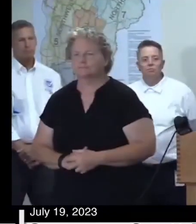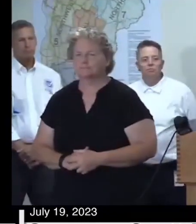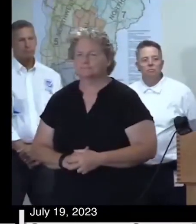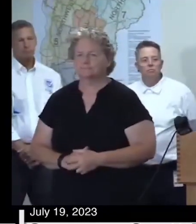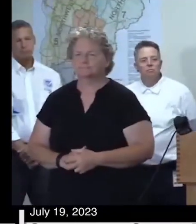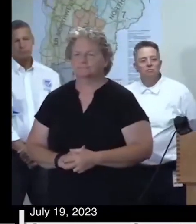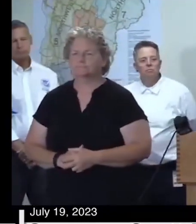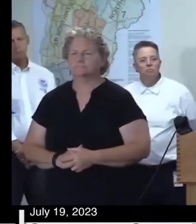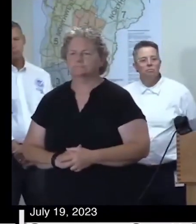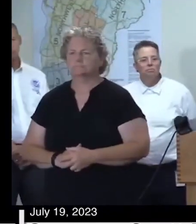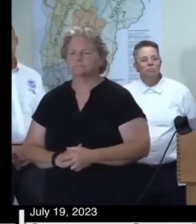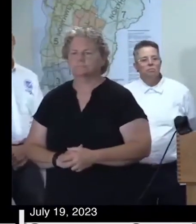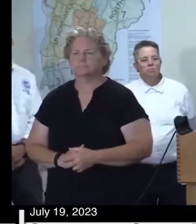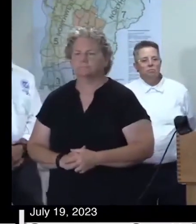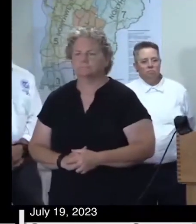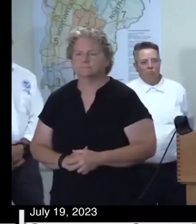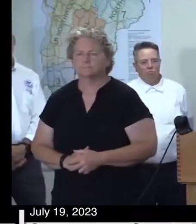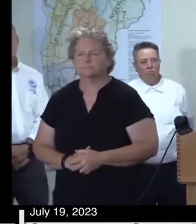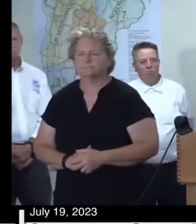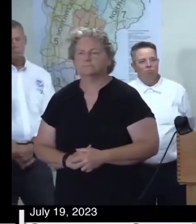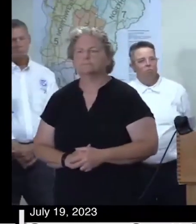Tom, Compass, Vermont.